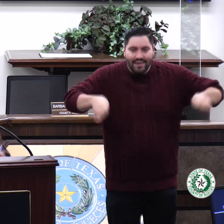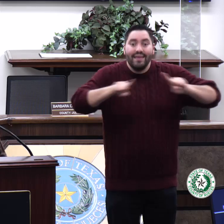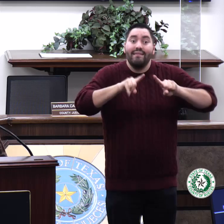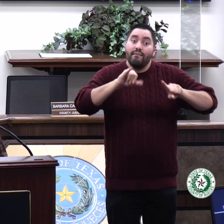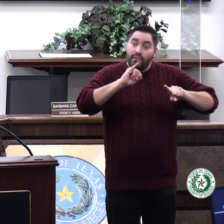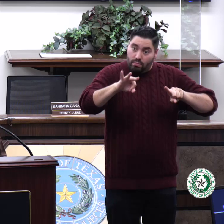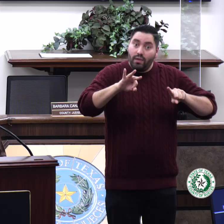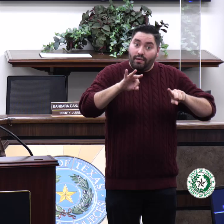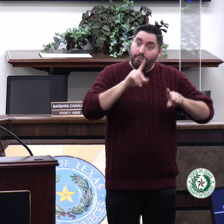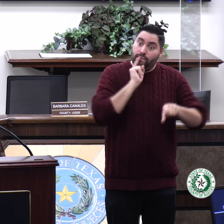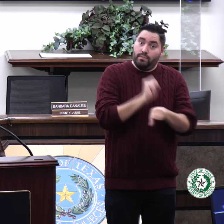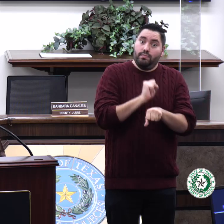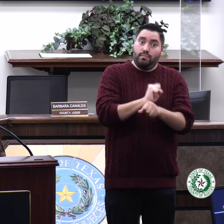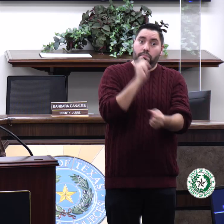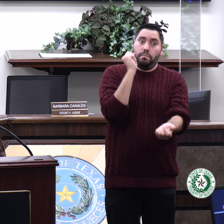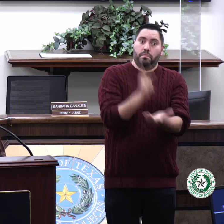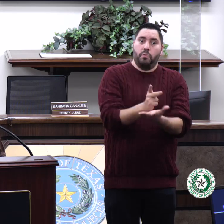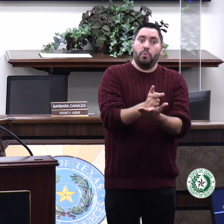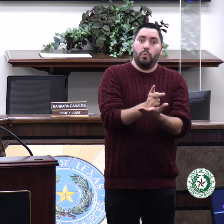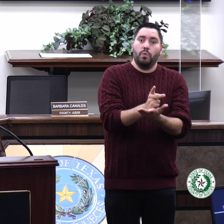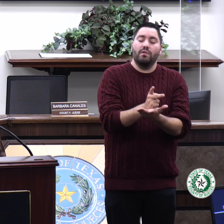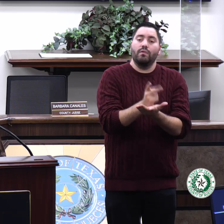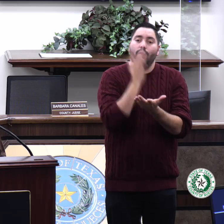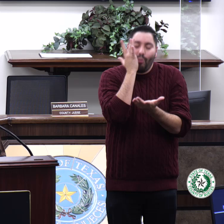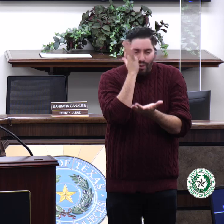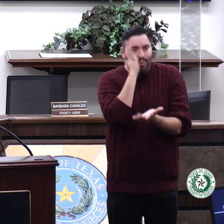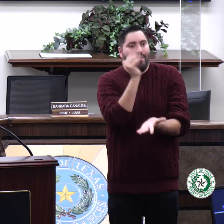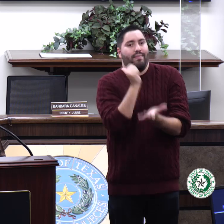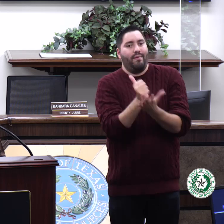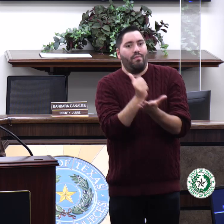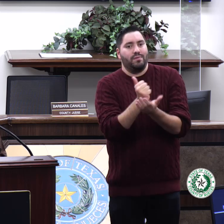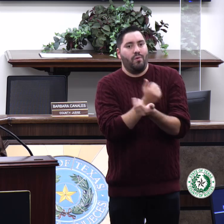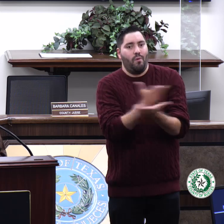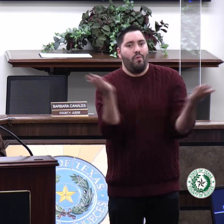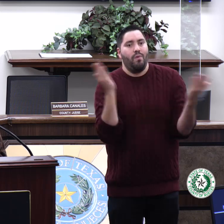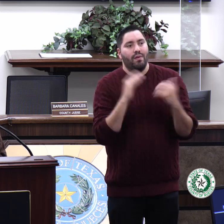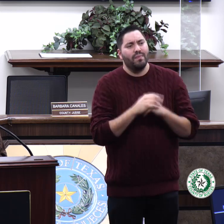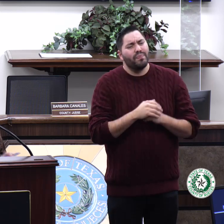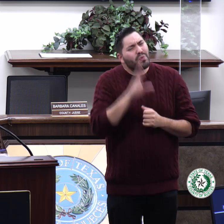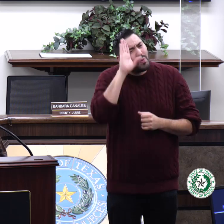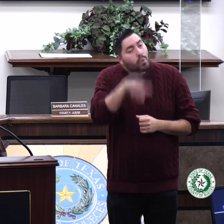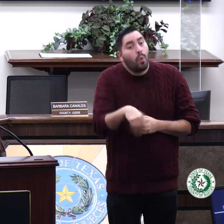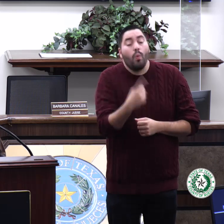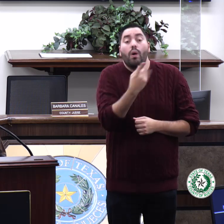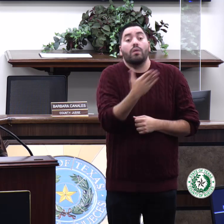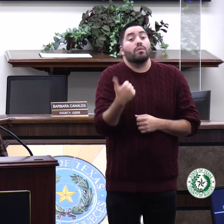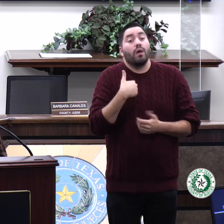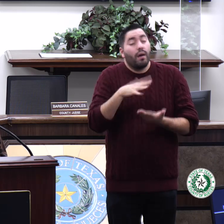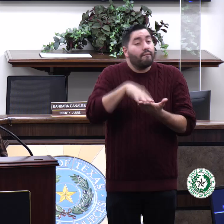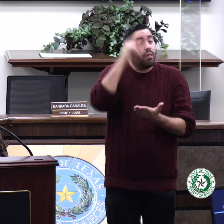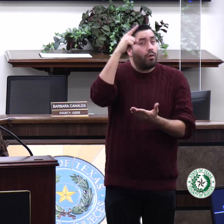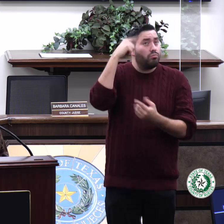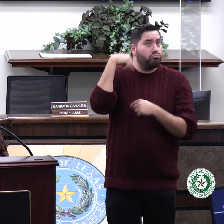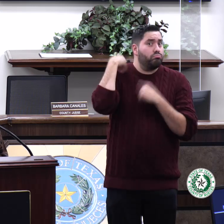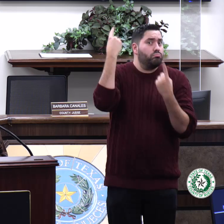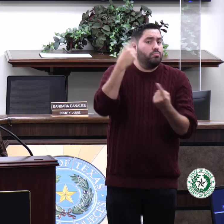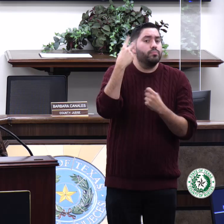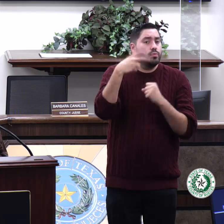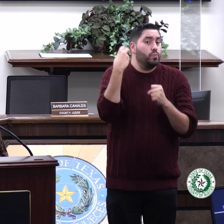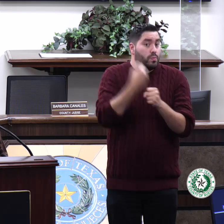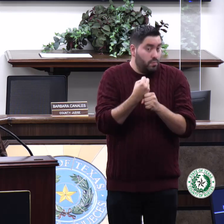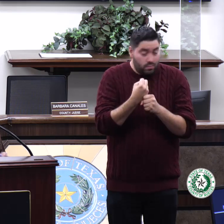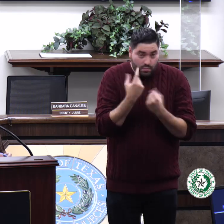if it moves through that process to assist us all. The one thing that I've learned over the past 2